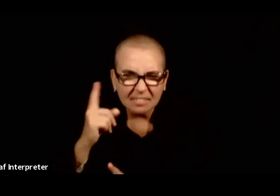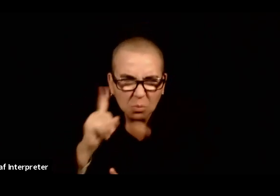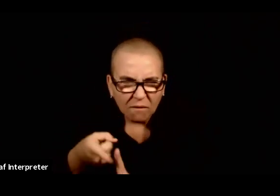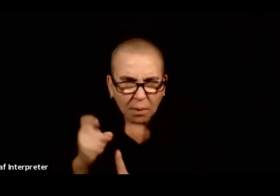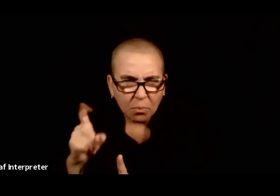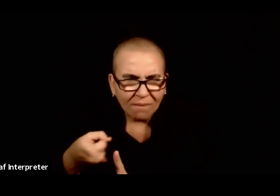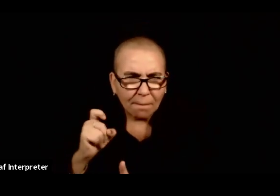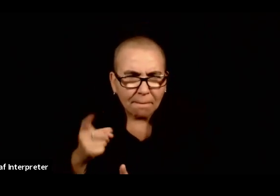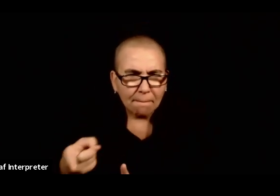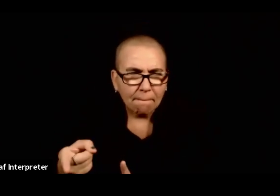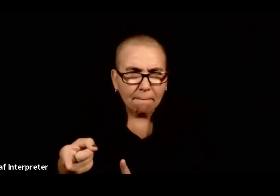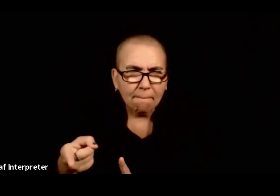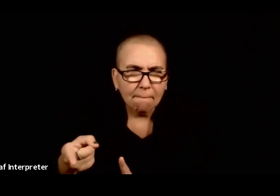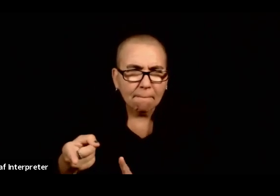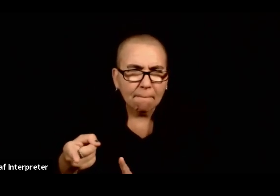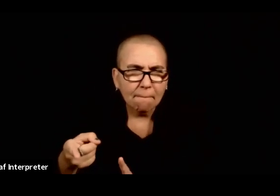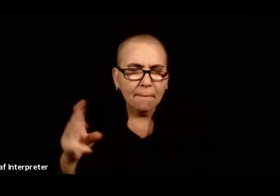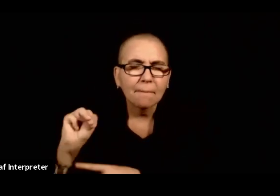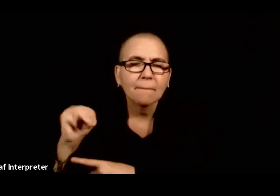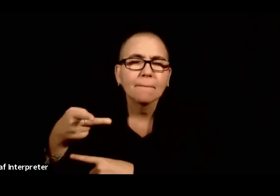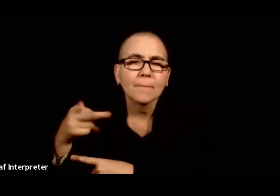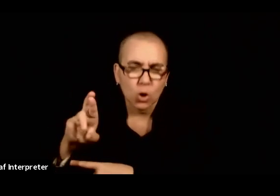Minnesota Public Radio.